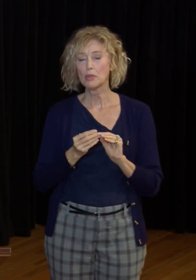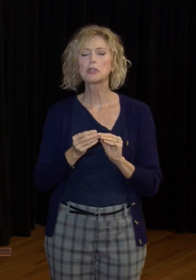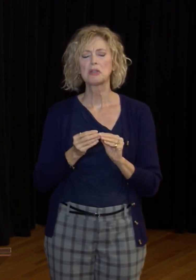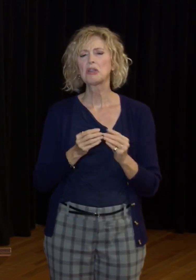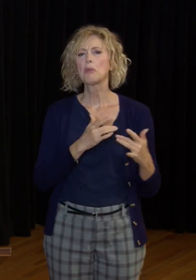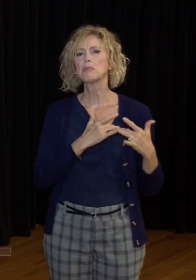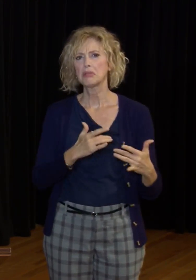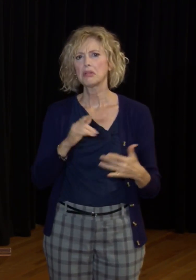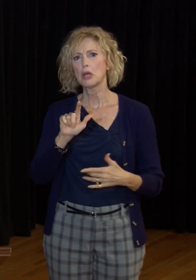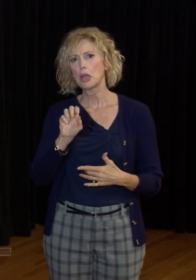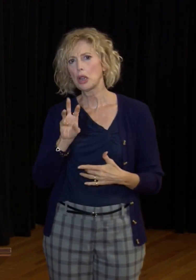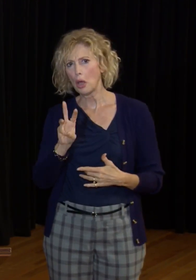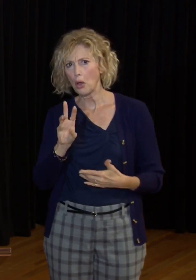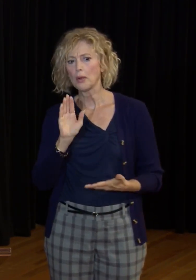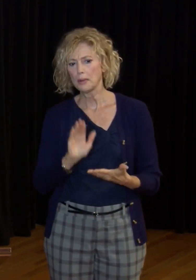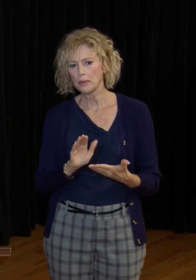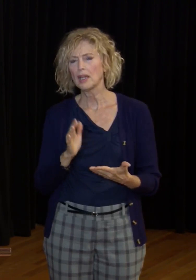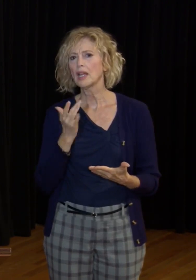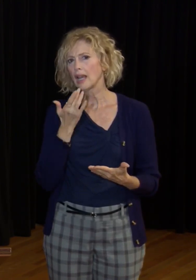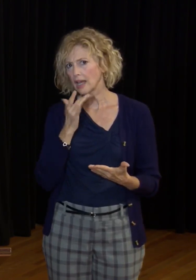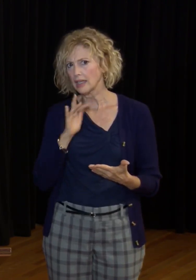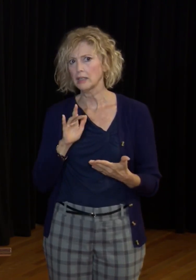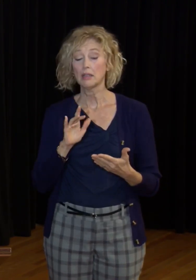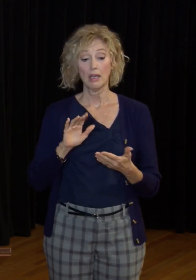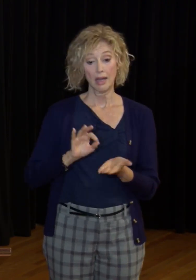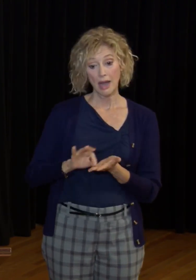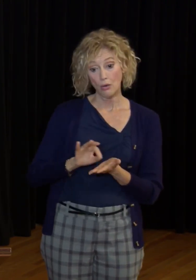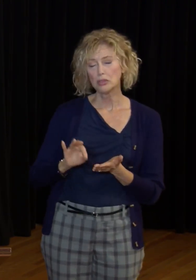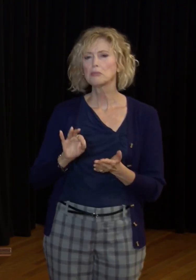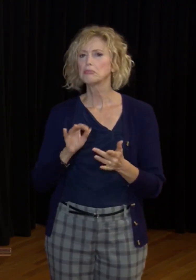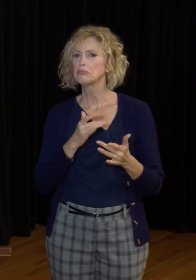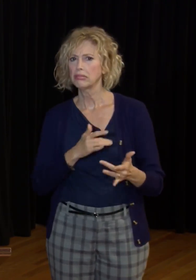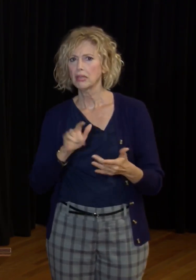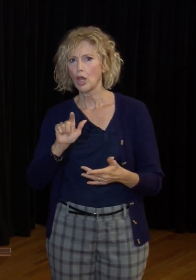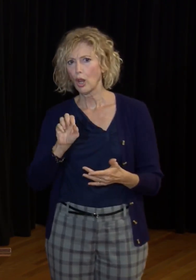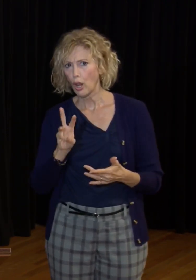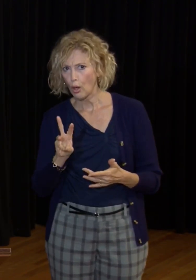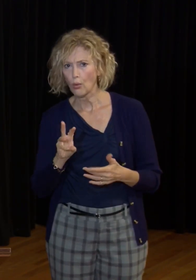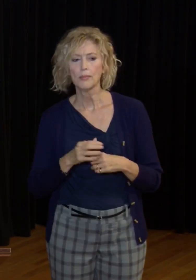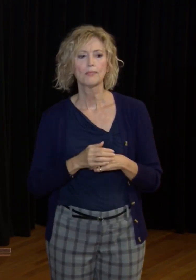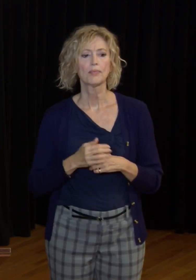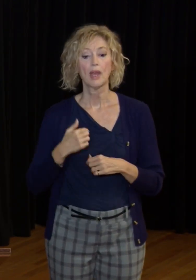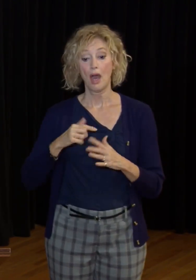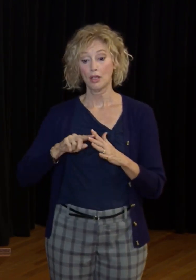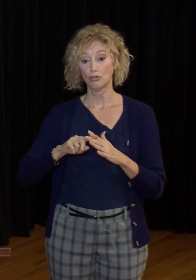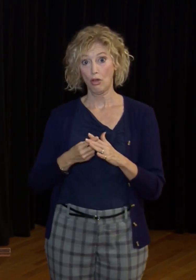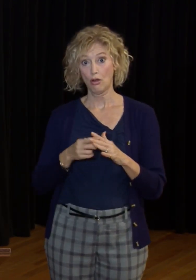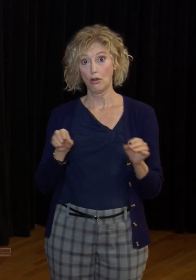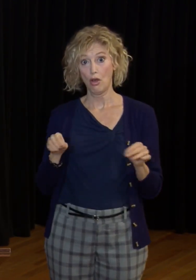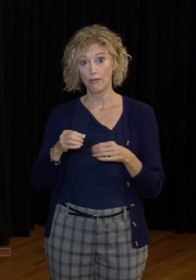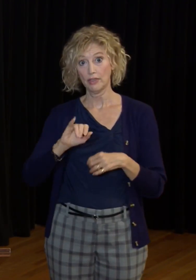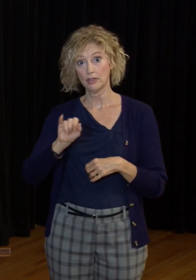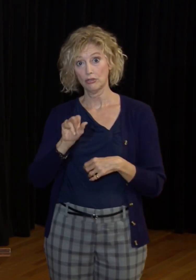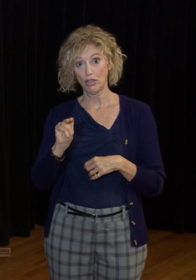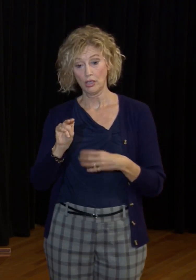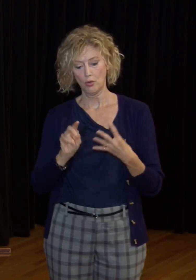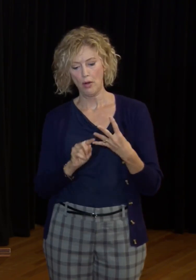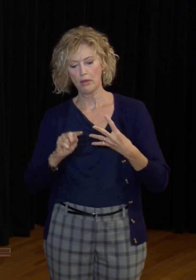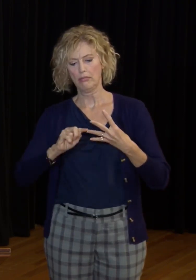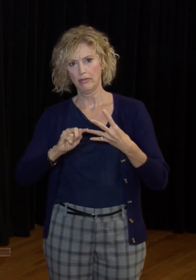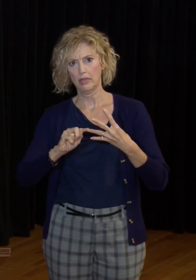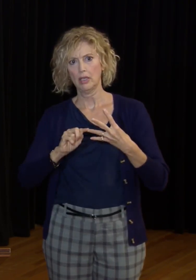We were really fortunate. And our case counts, quite honestly, remained fairly low. And we came into office in January at tier two. We were able to work our